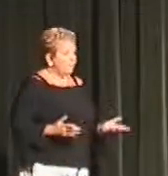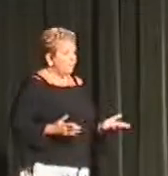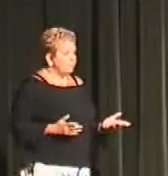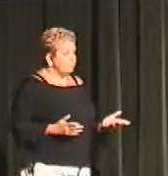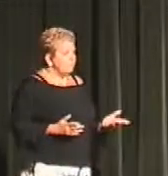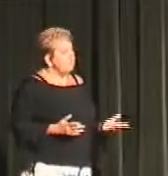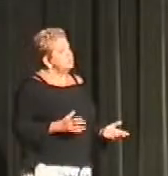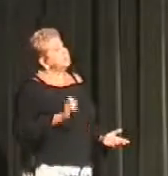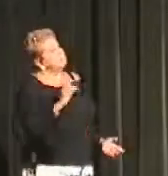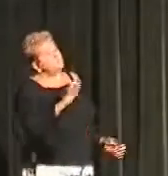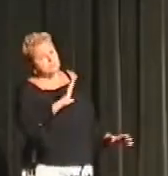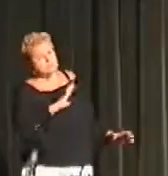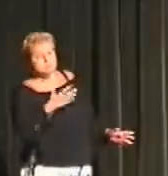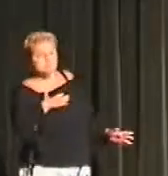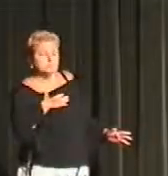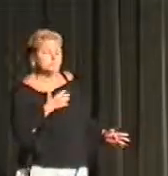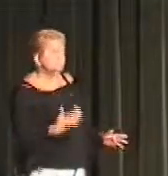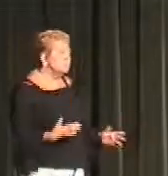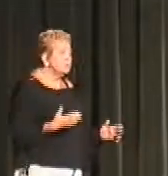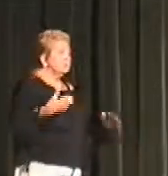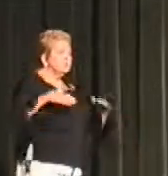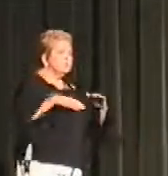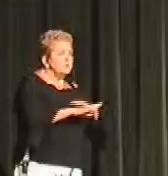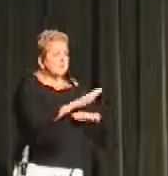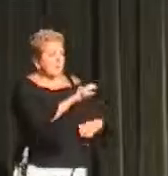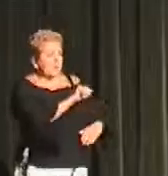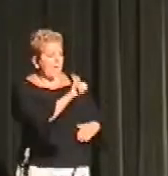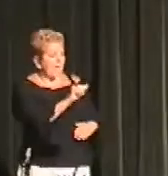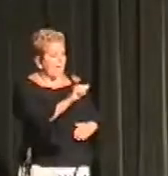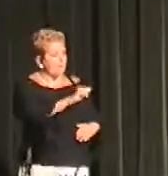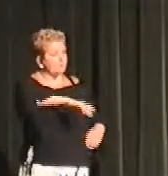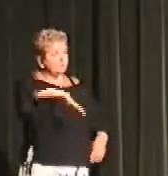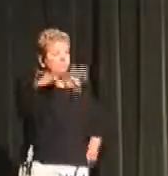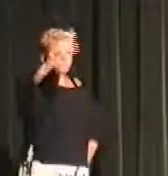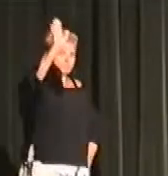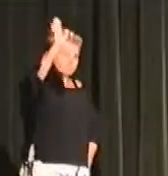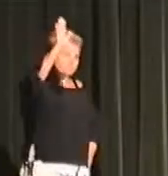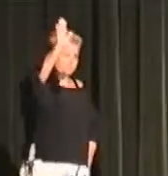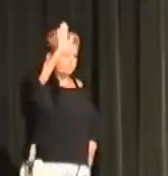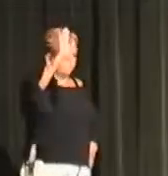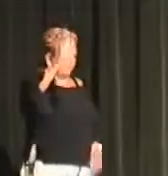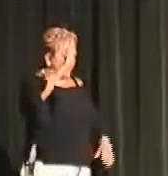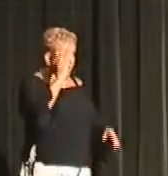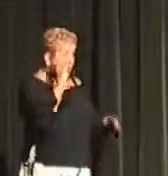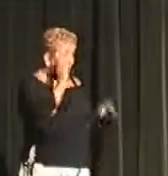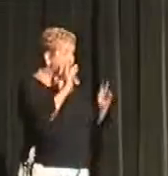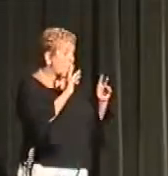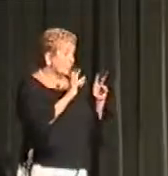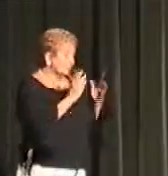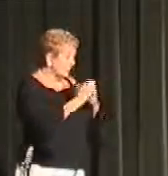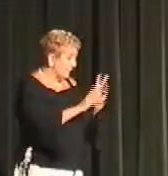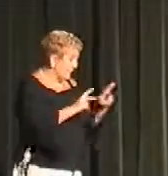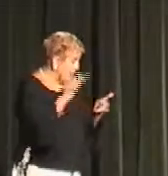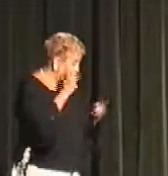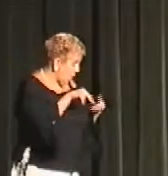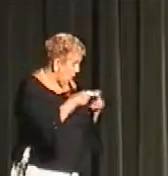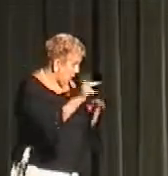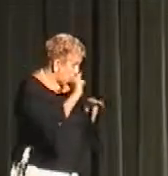hand. And I know today that there were people at that meeting who did not know about the traditions of Alcoholics Anonymous. In particular, the